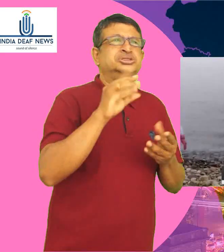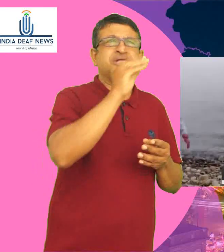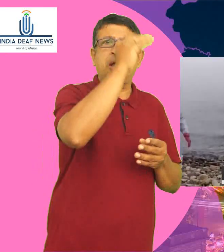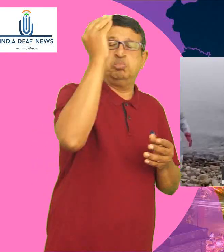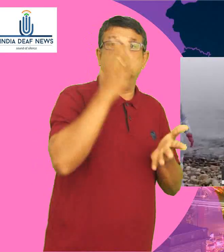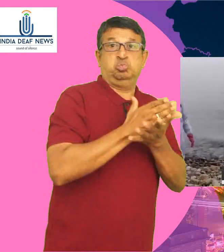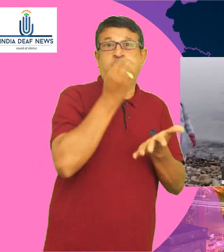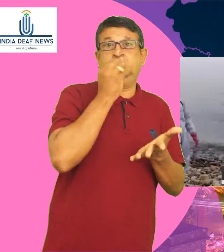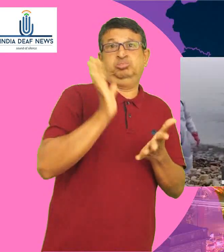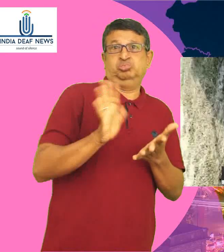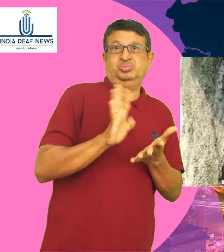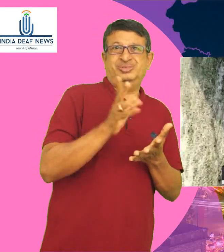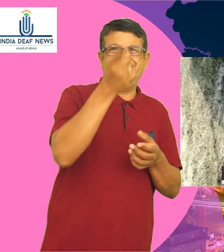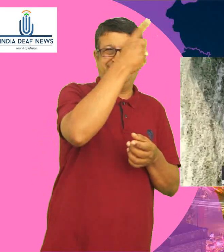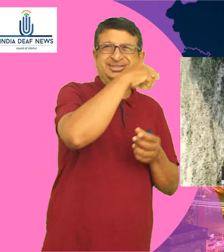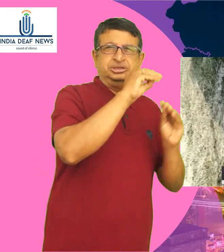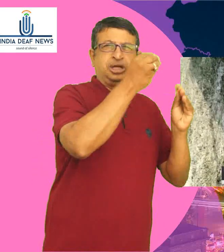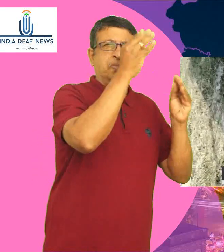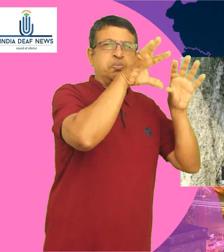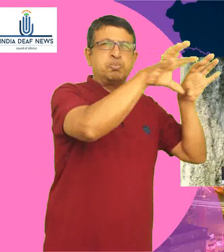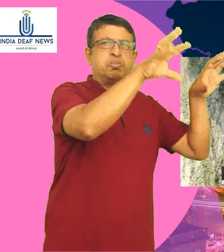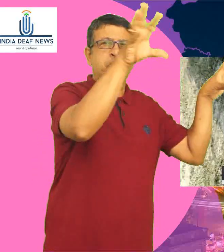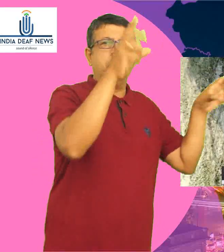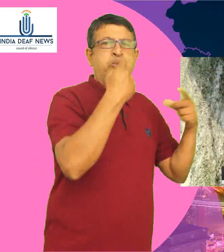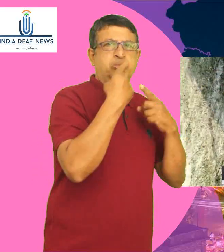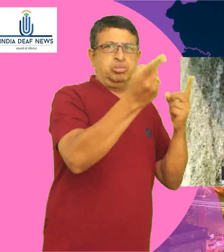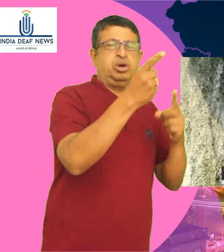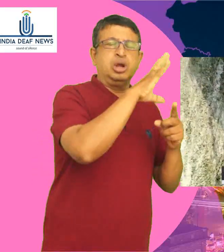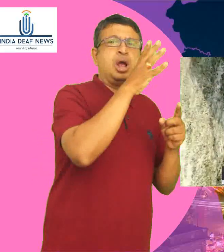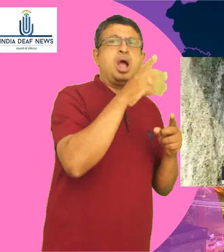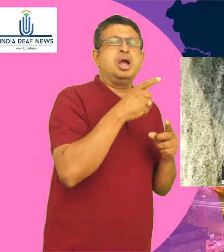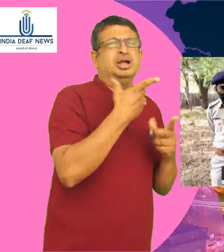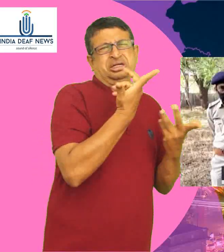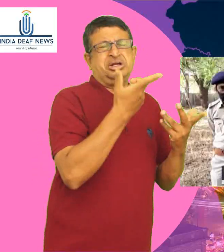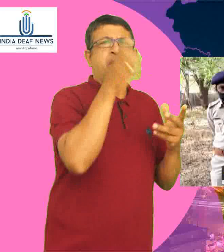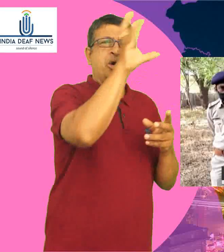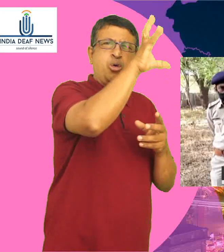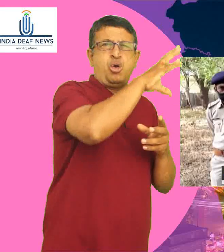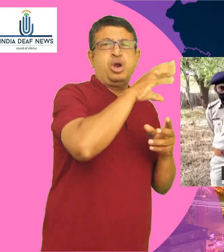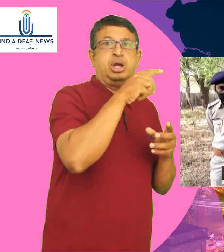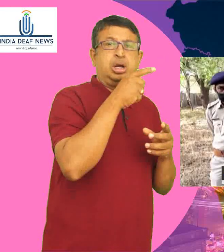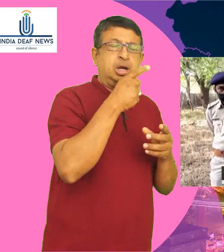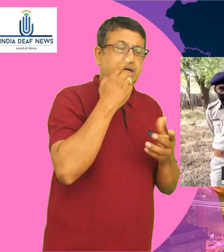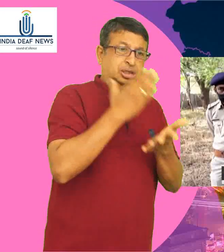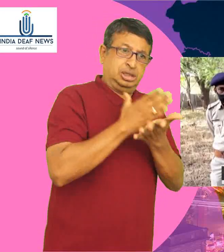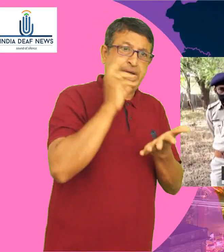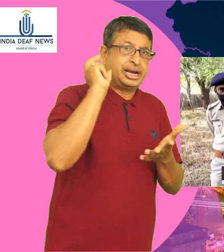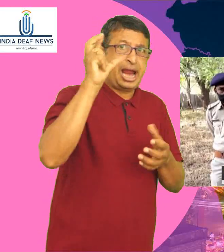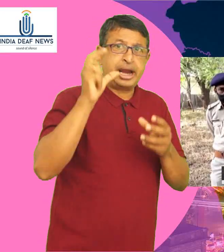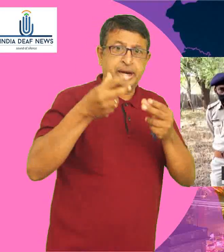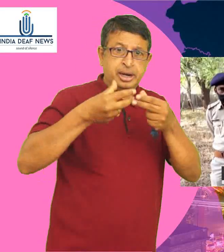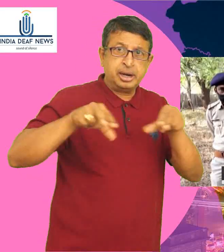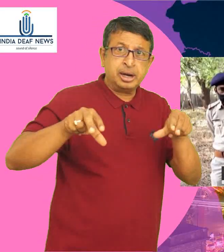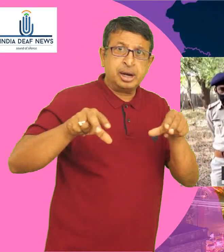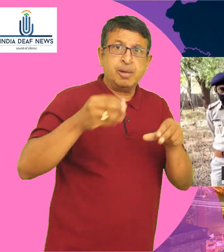bar-headed geese. In Kerala, at least 1,700 ducks have died. Bird flu deaths have been reported in Haryana and Uttarakhand